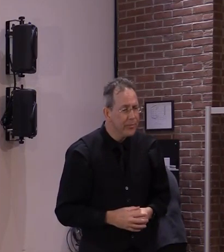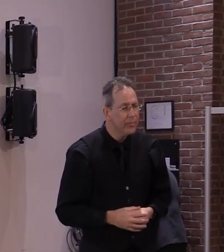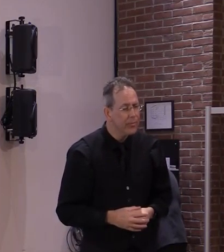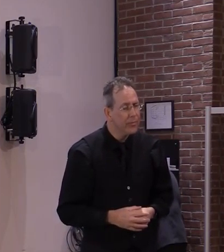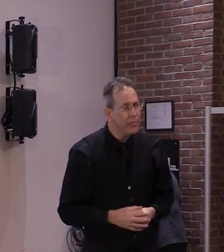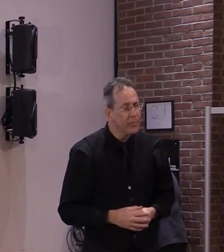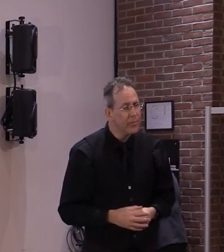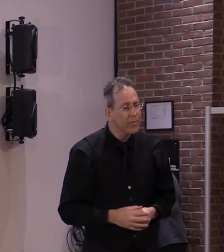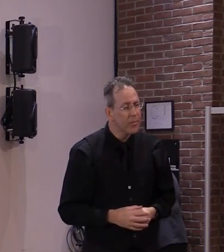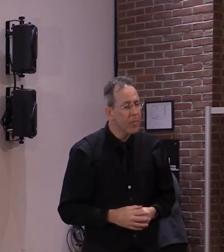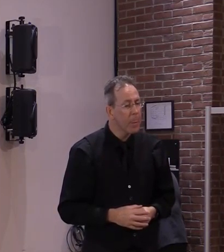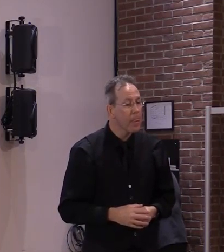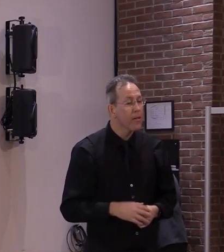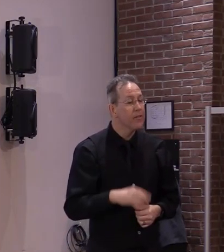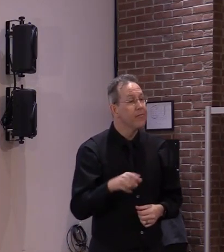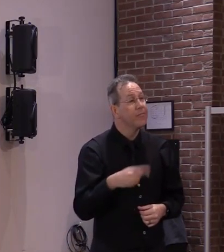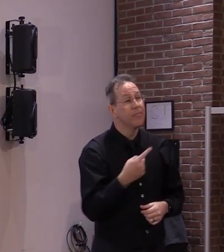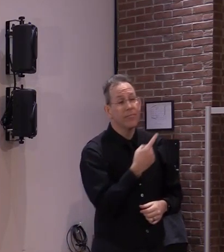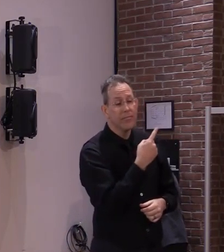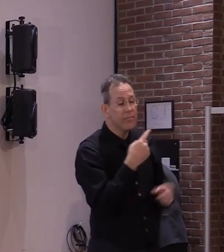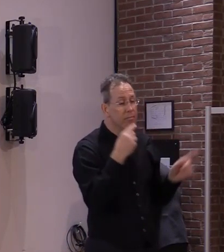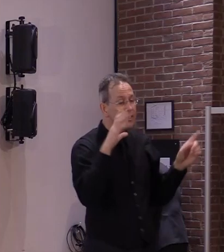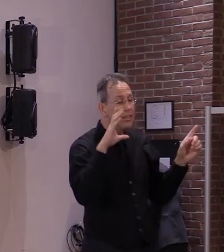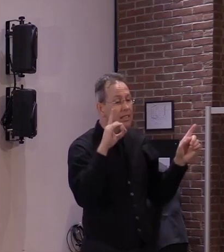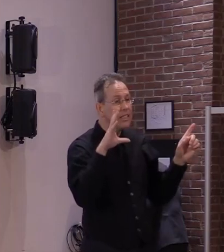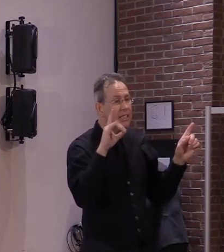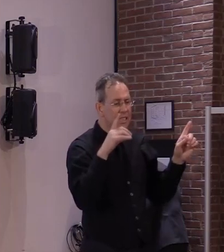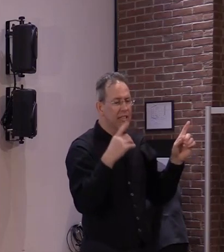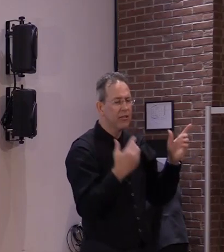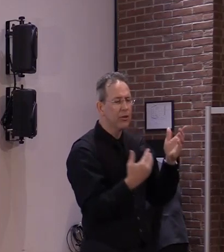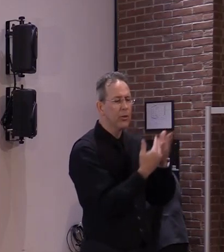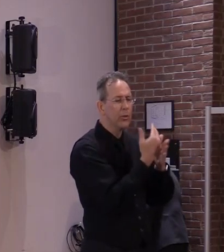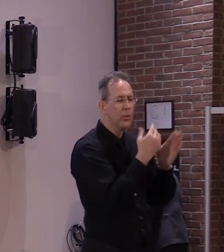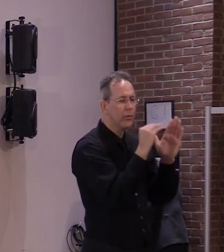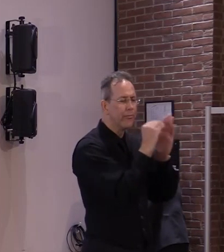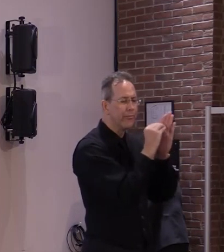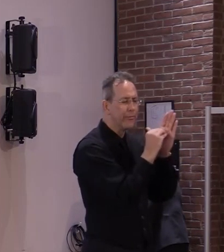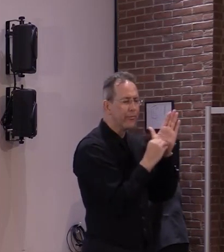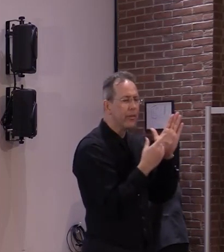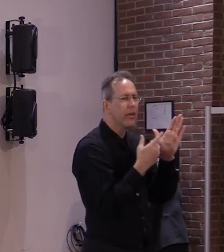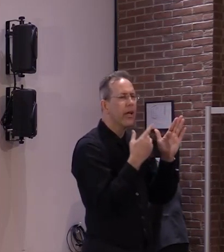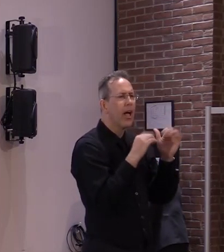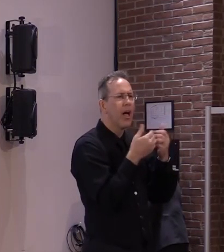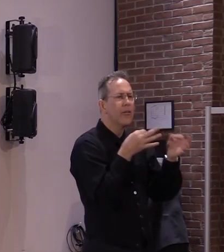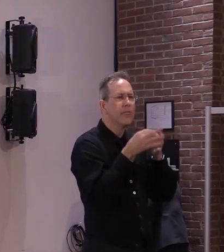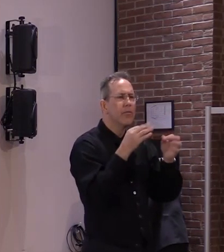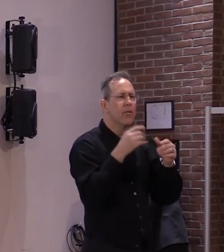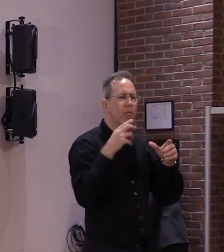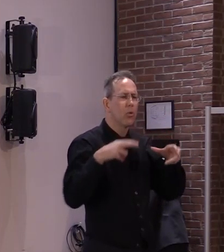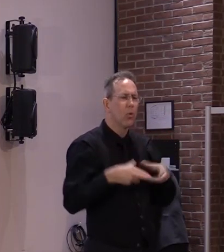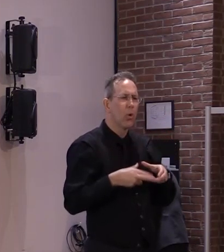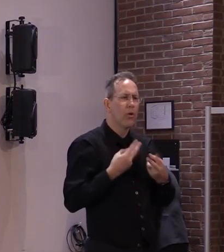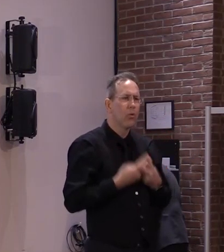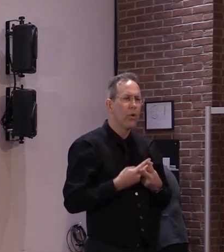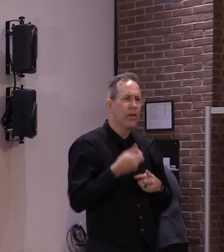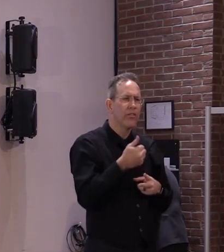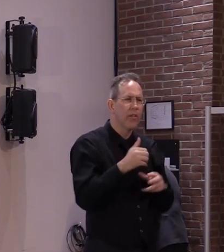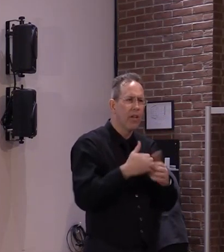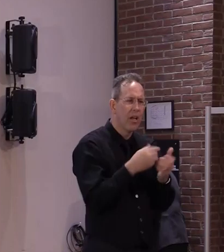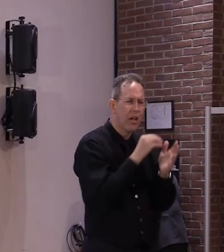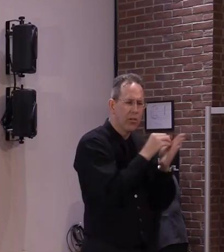working to update our state guidance to reflect these changes, including what it means for vaccinated Vermonters when they're a close contact